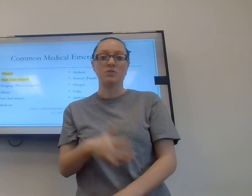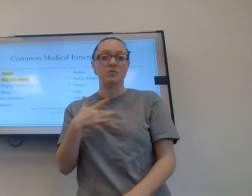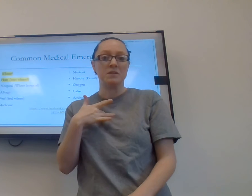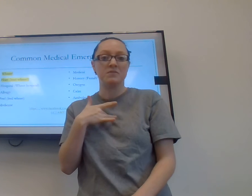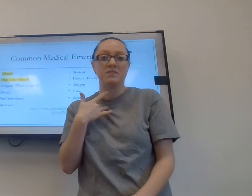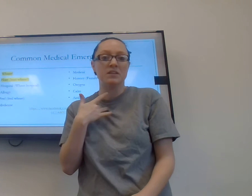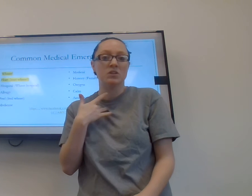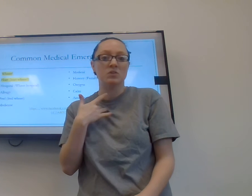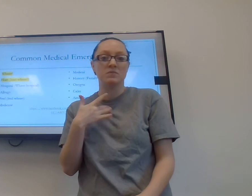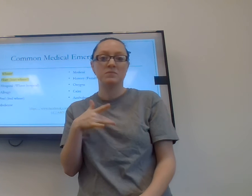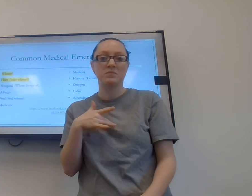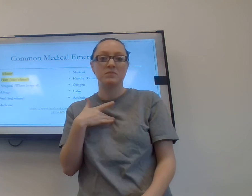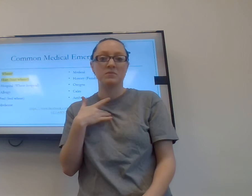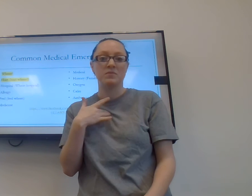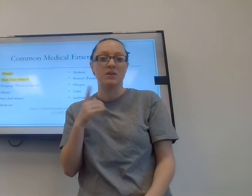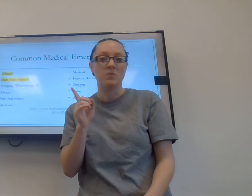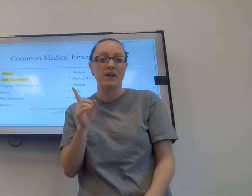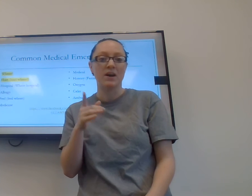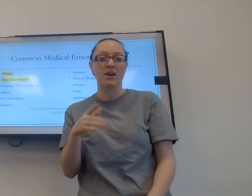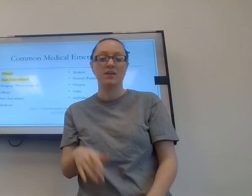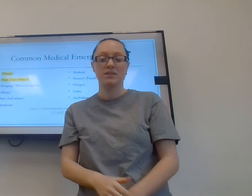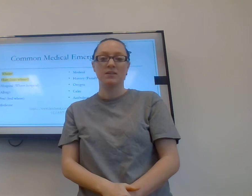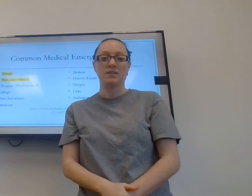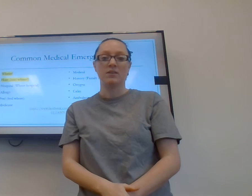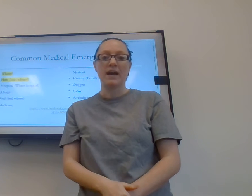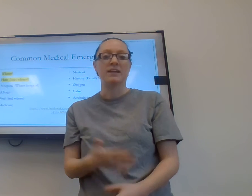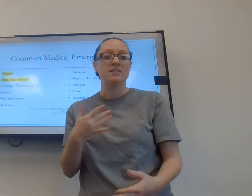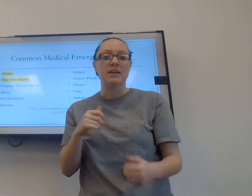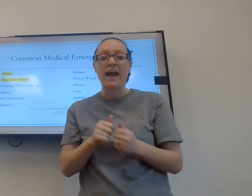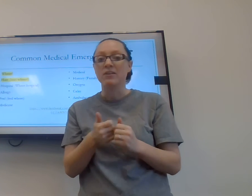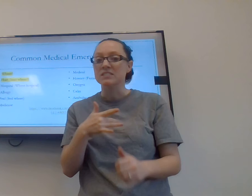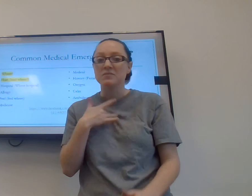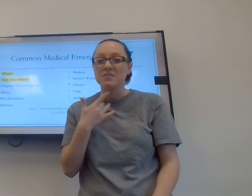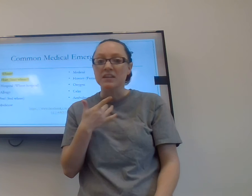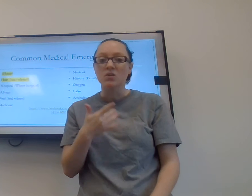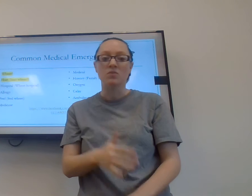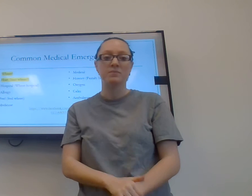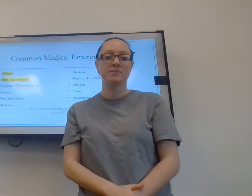you feel where. How does it feel?